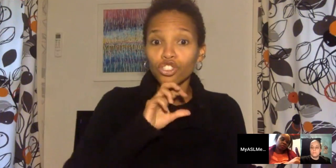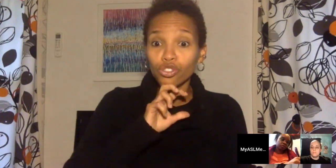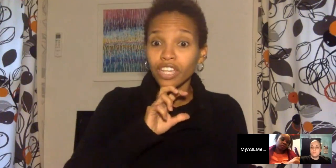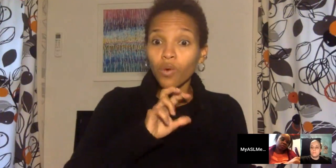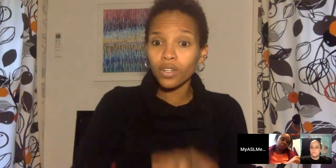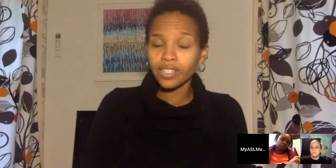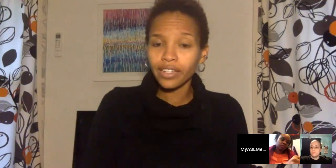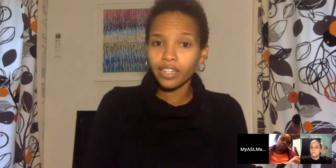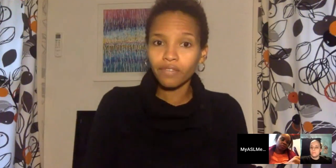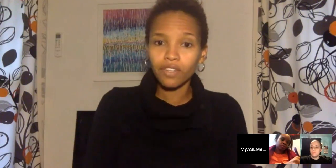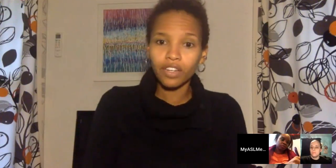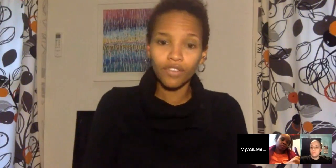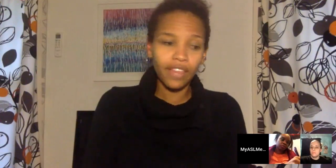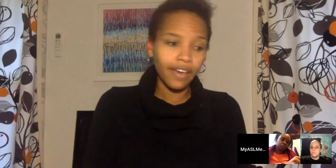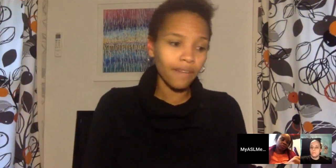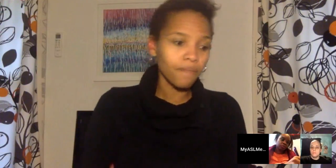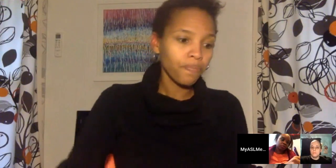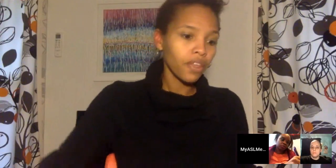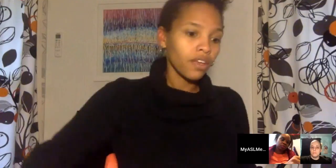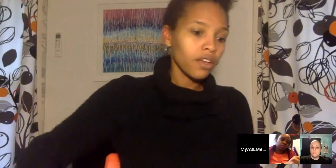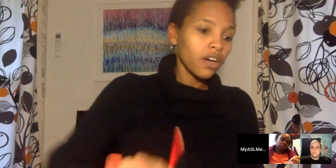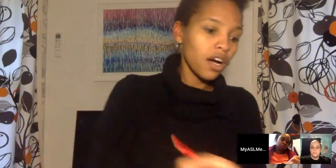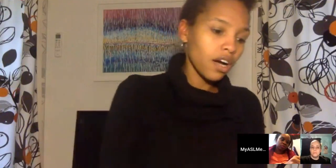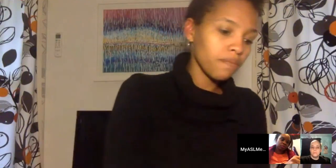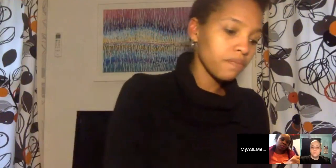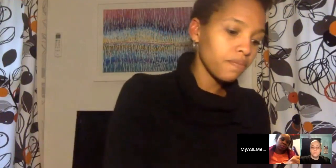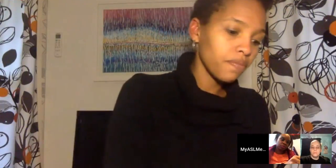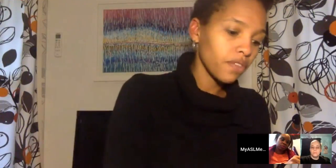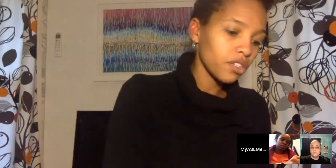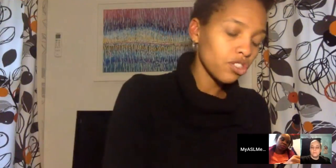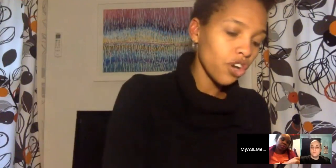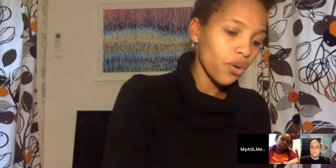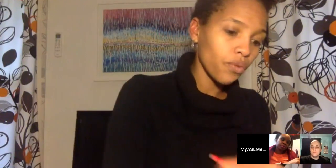use that one sign to convey that. So,